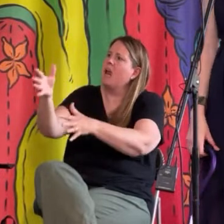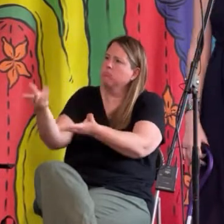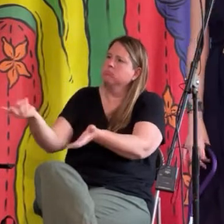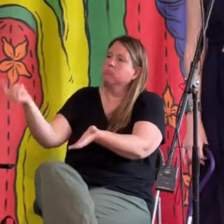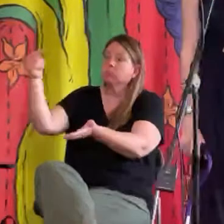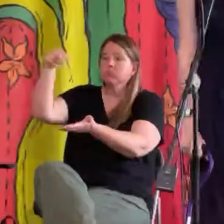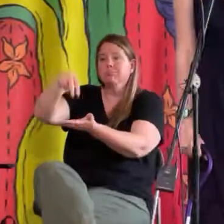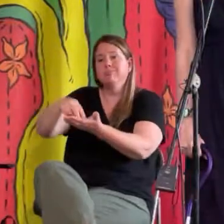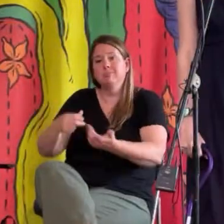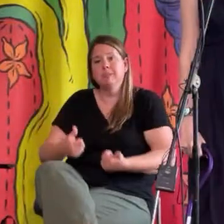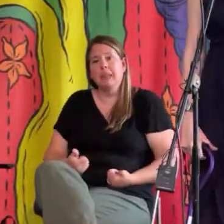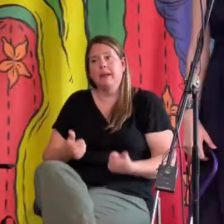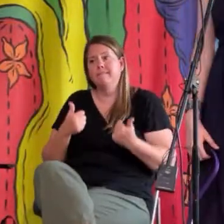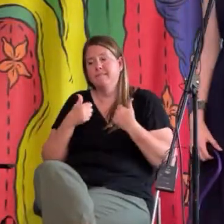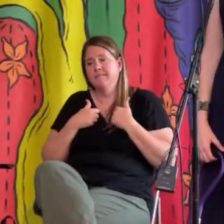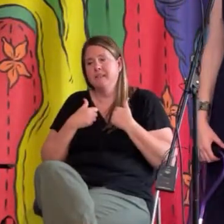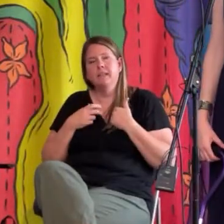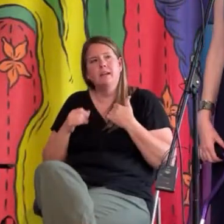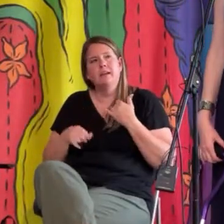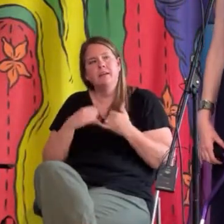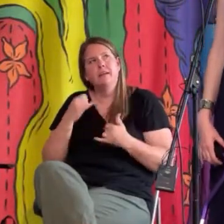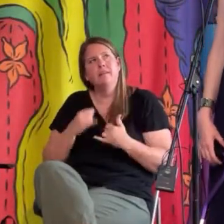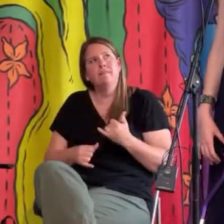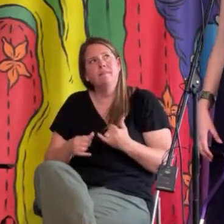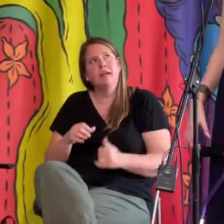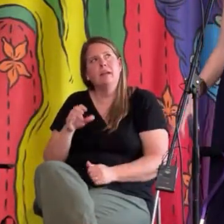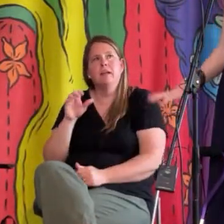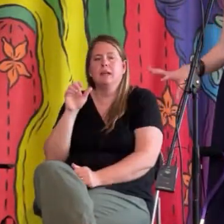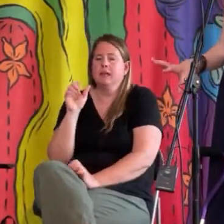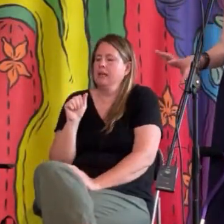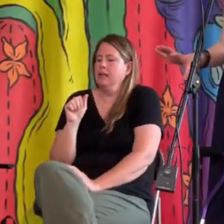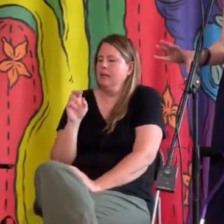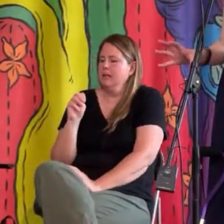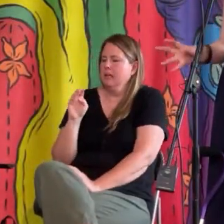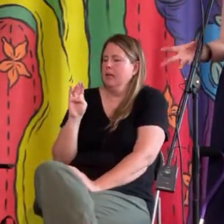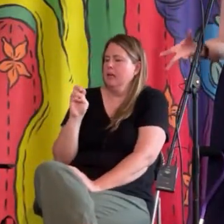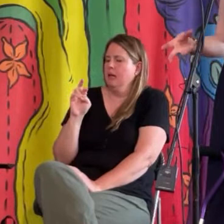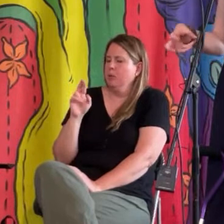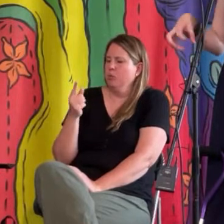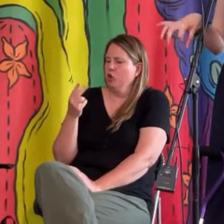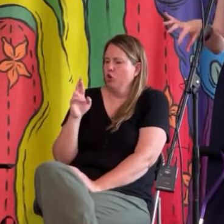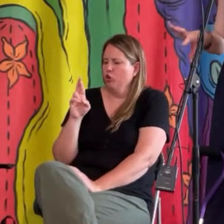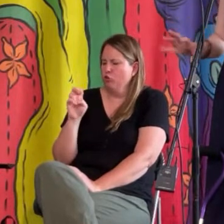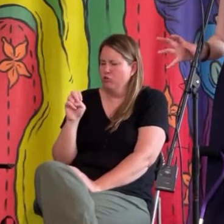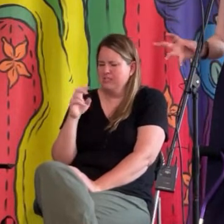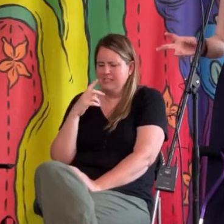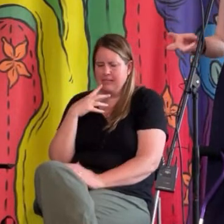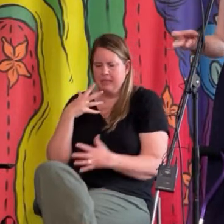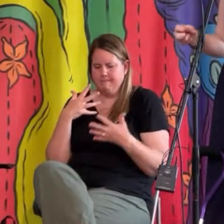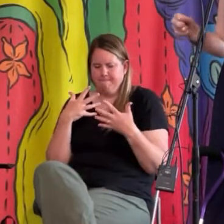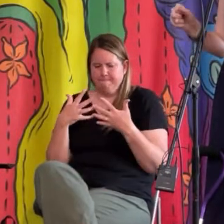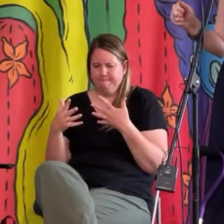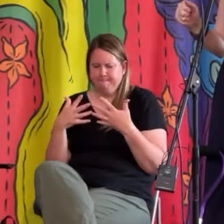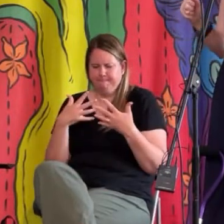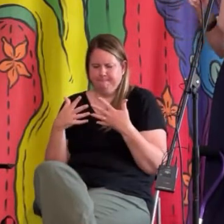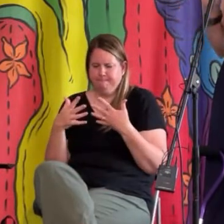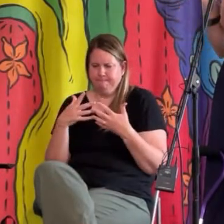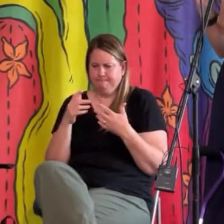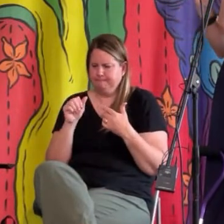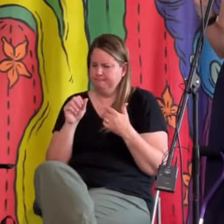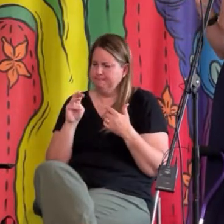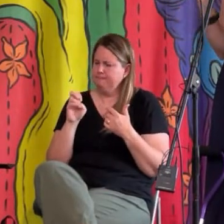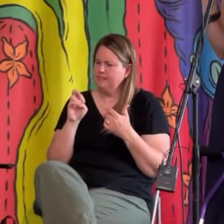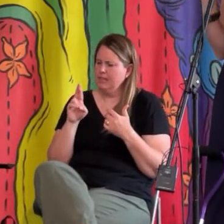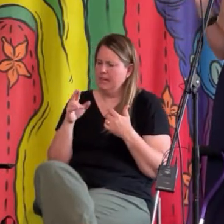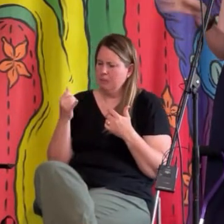Yeah. And finally, ambergris is this kind of grayish, amberish substance. And if you're